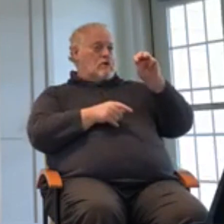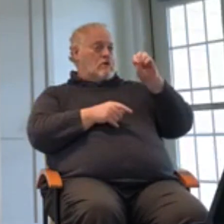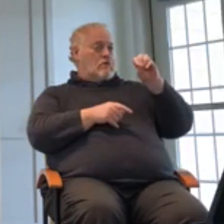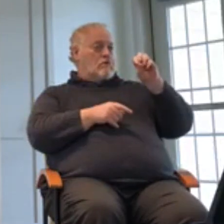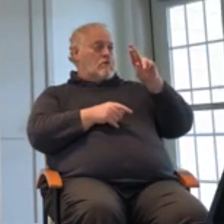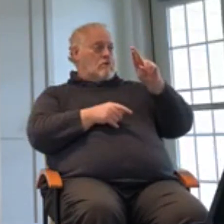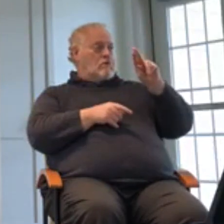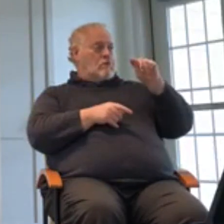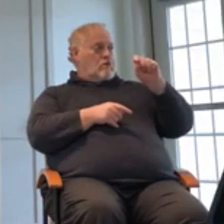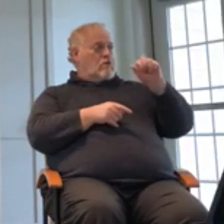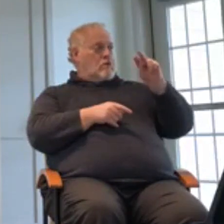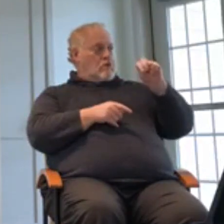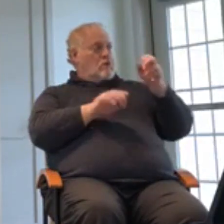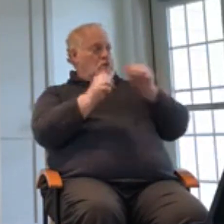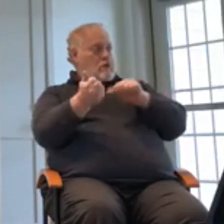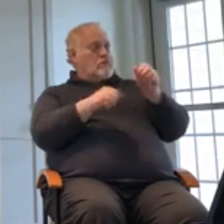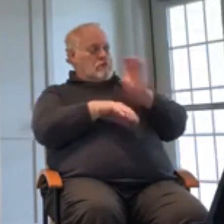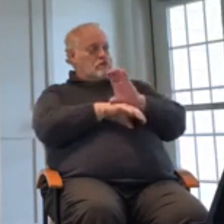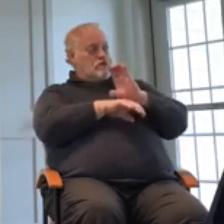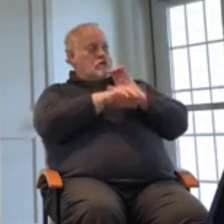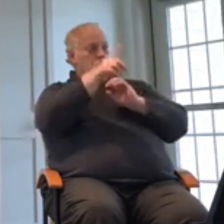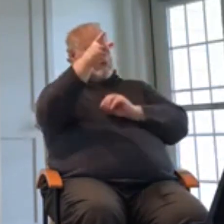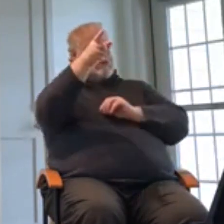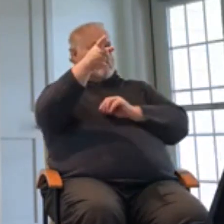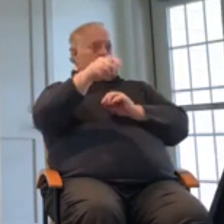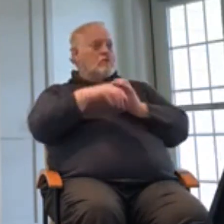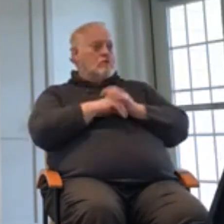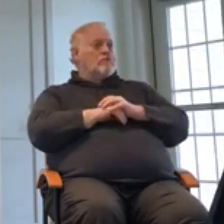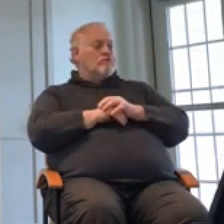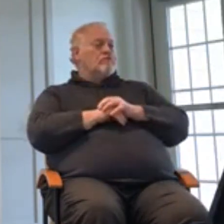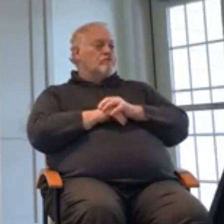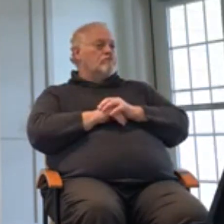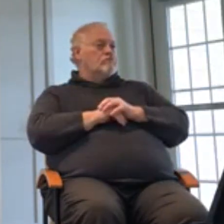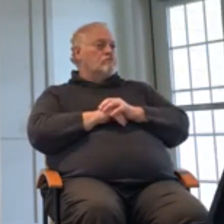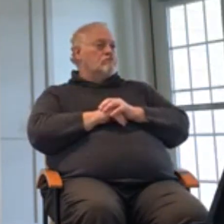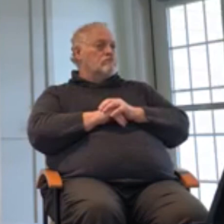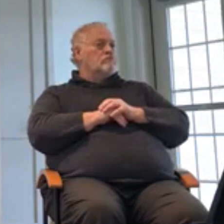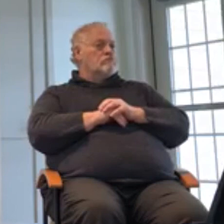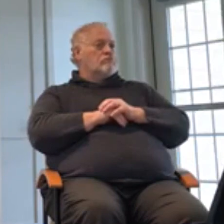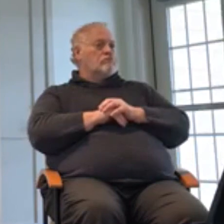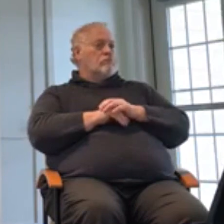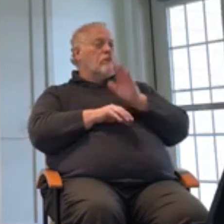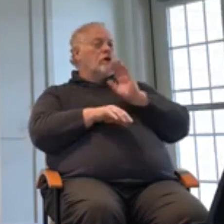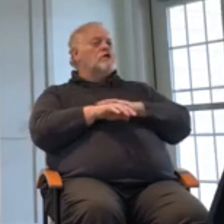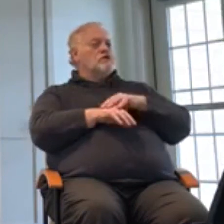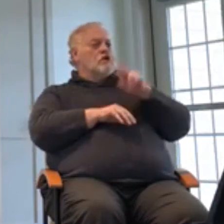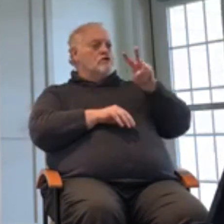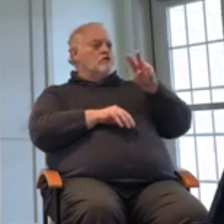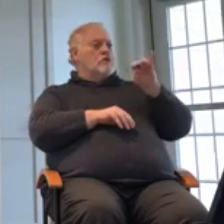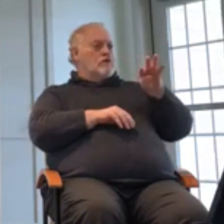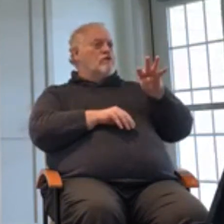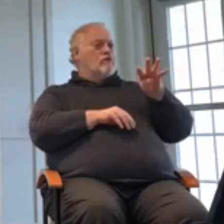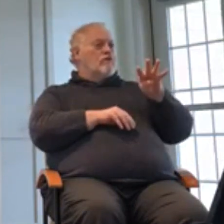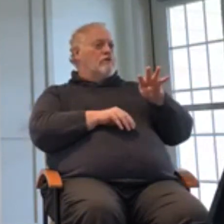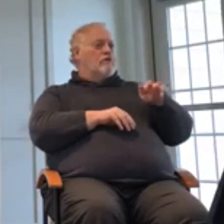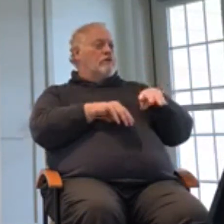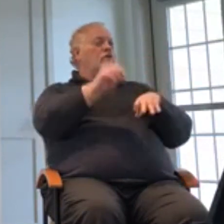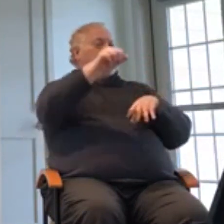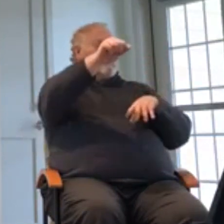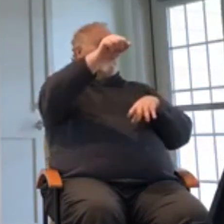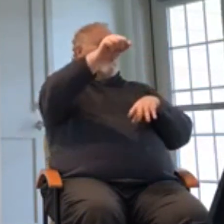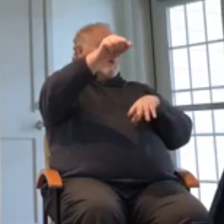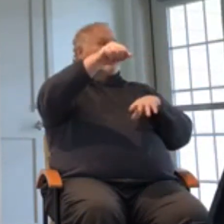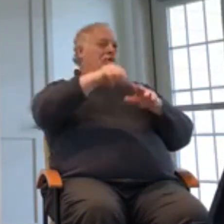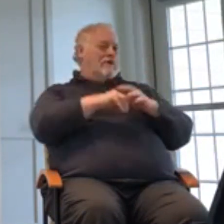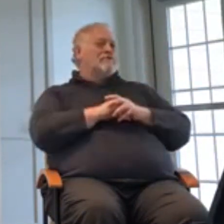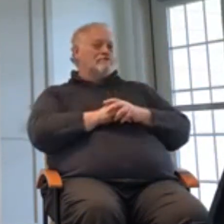24. And I've heard Brother Hanks preach. He's a good preacher. And so anyway, anybody else have any other prayer